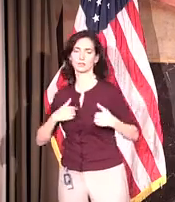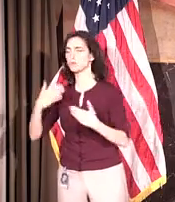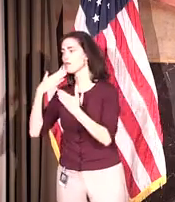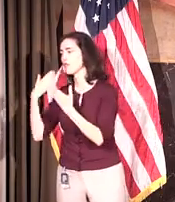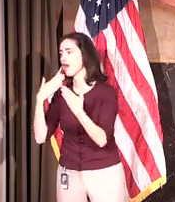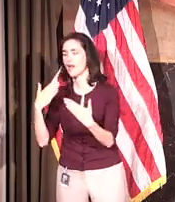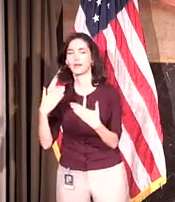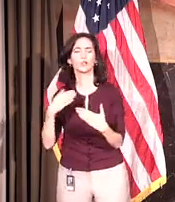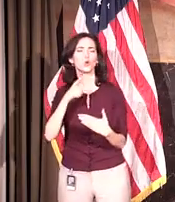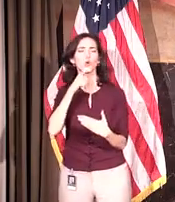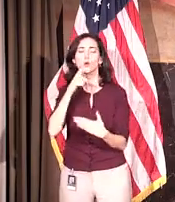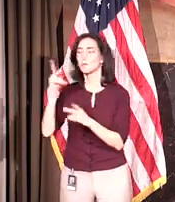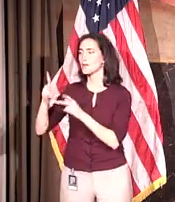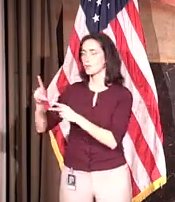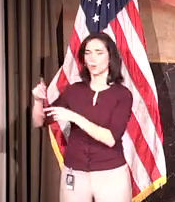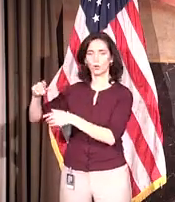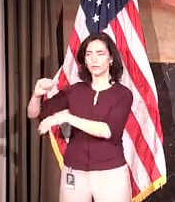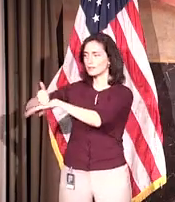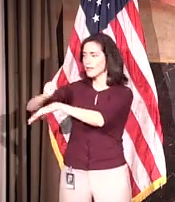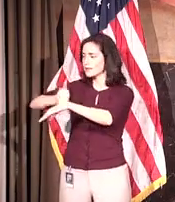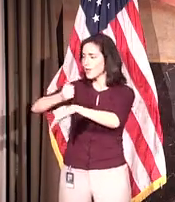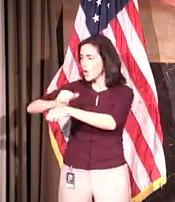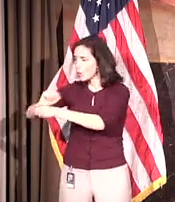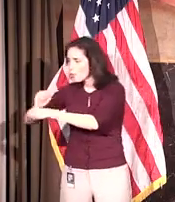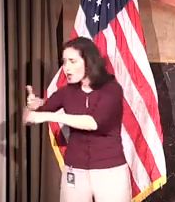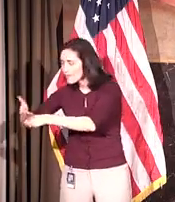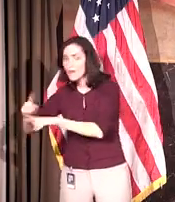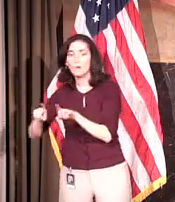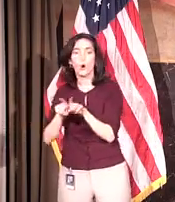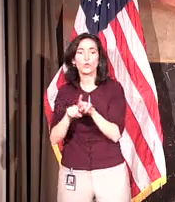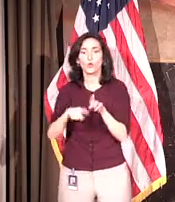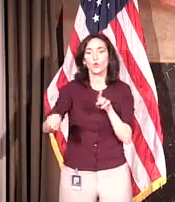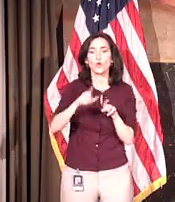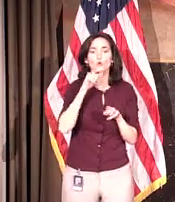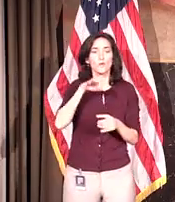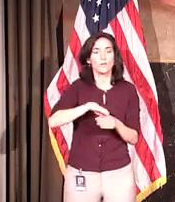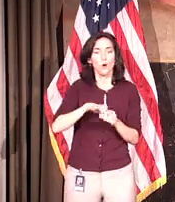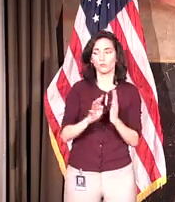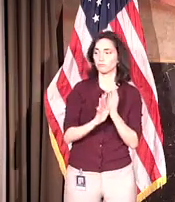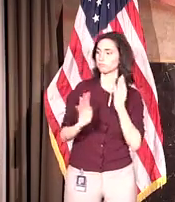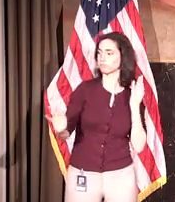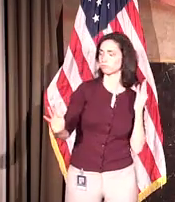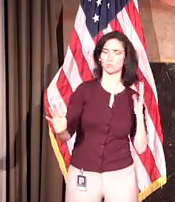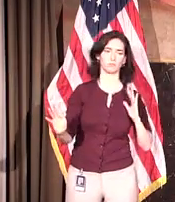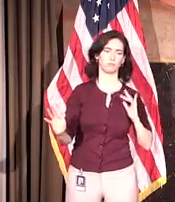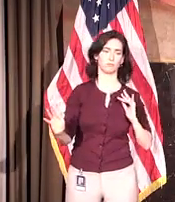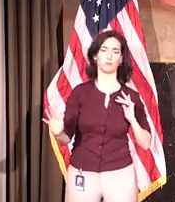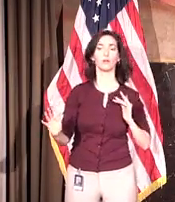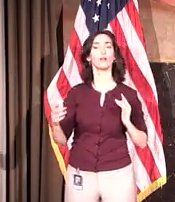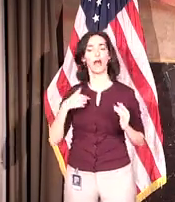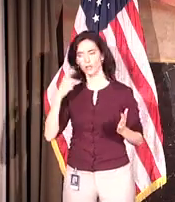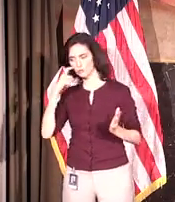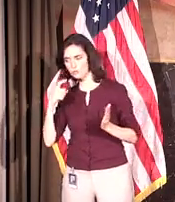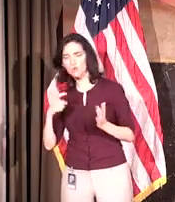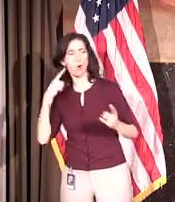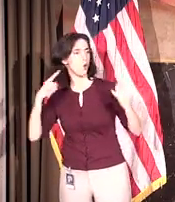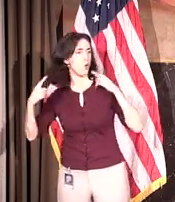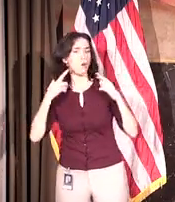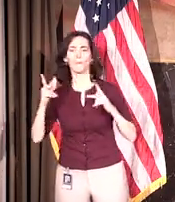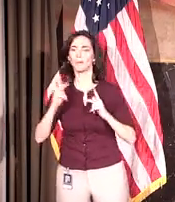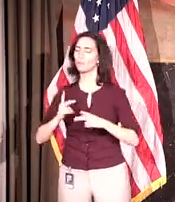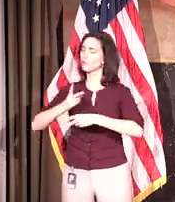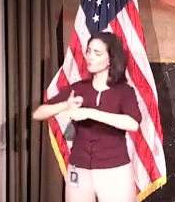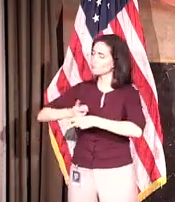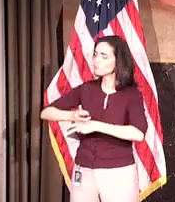hard running poll stations and also for voters. From my experience and what I've been told, people were considerate, conscientious,